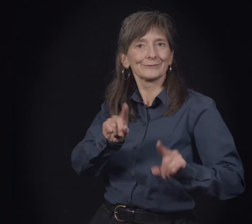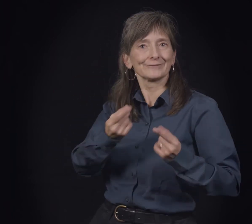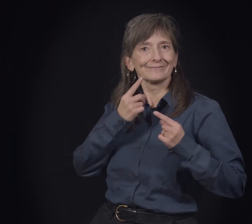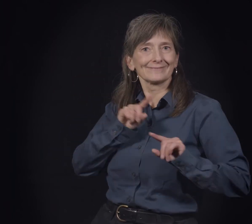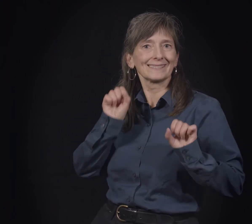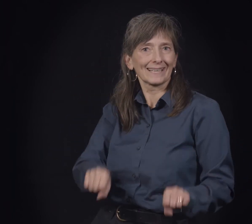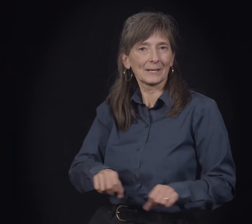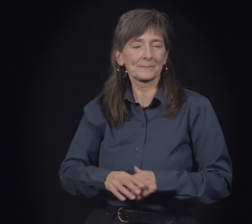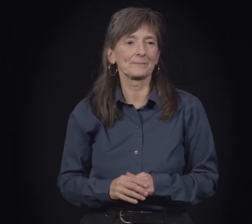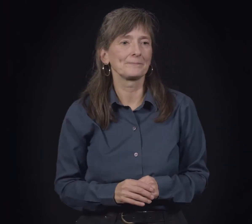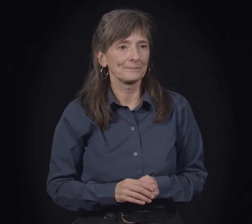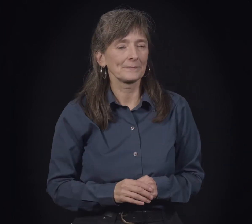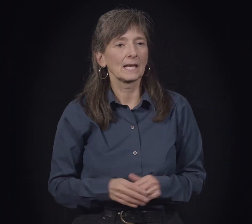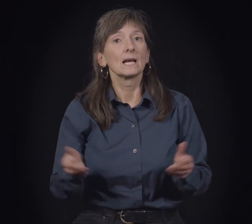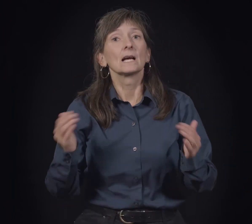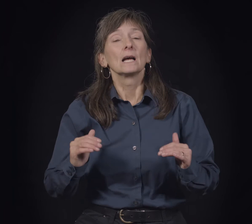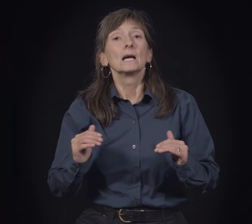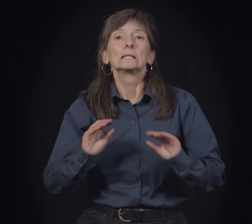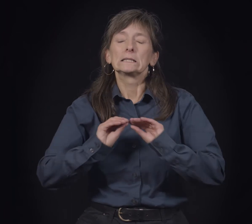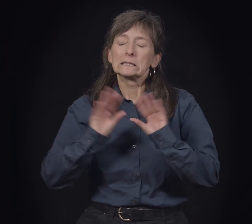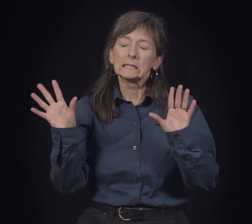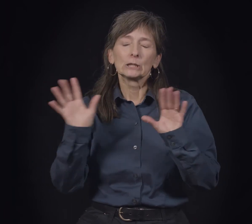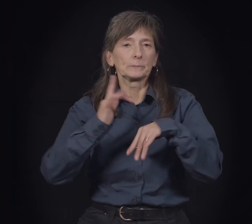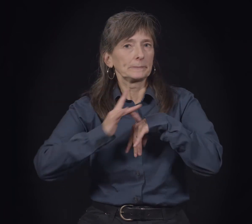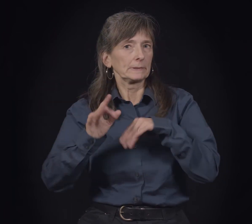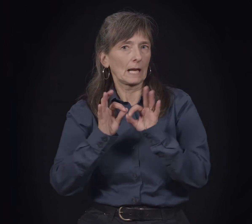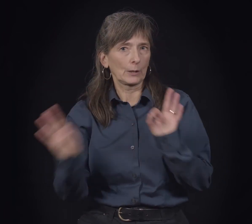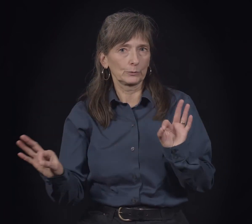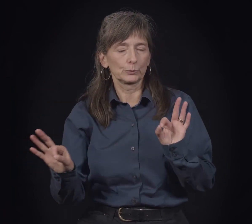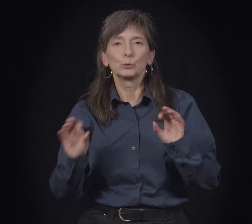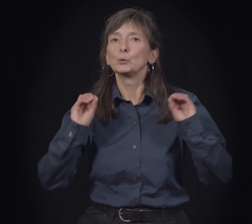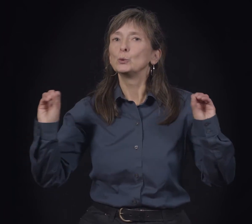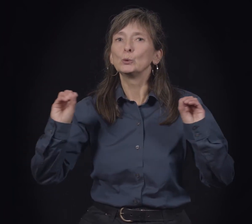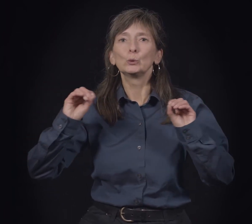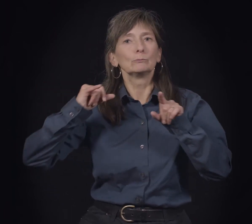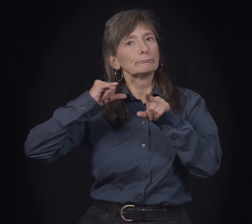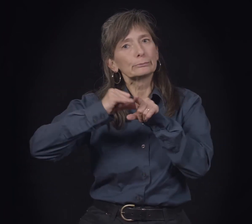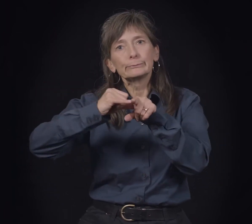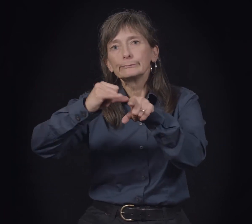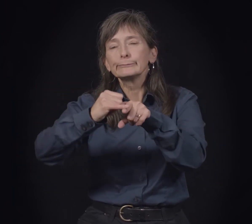Plain and clear language must be used, and no jargon and abbreviations.